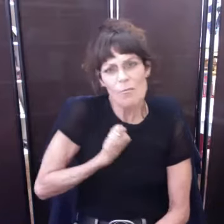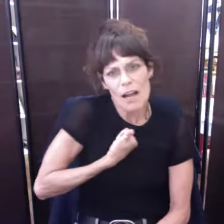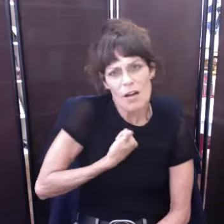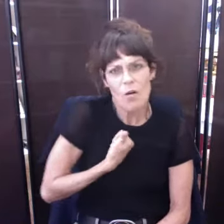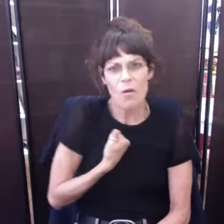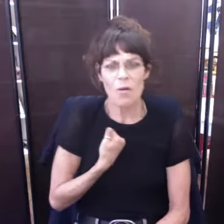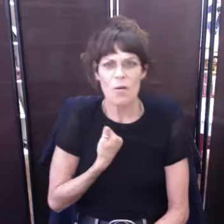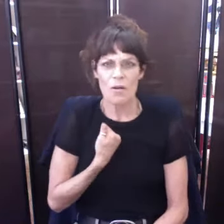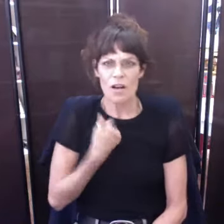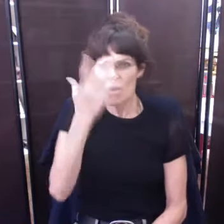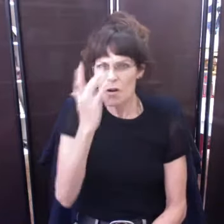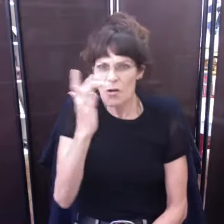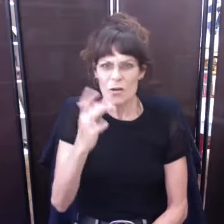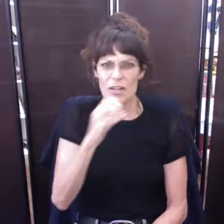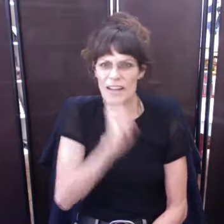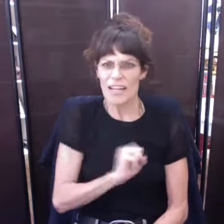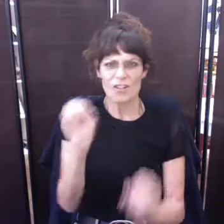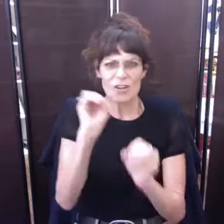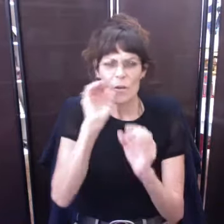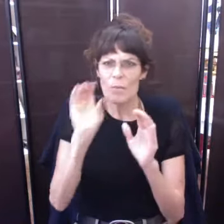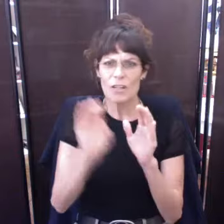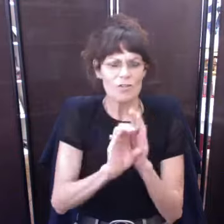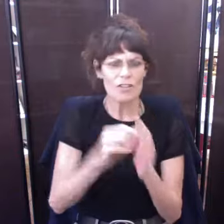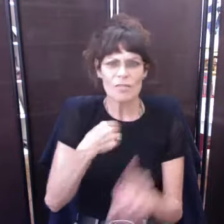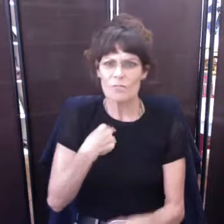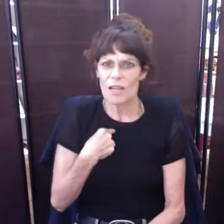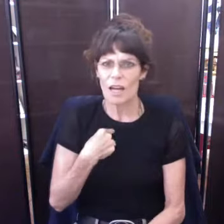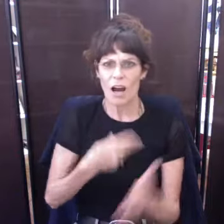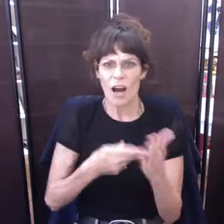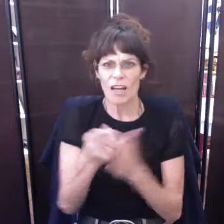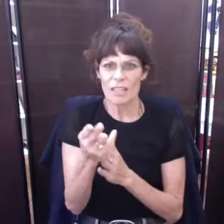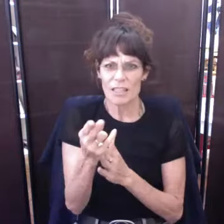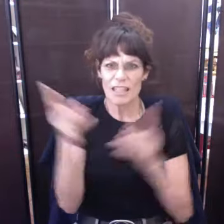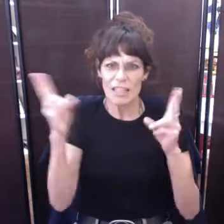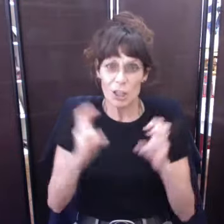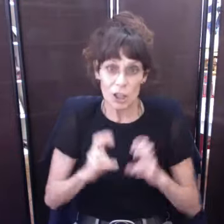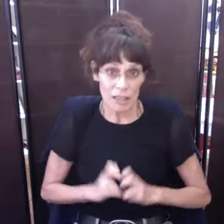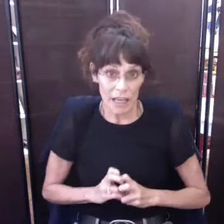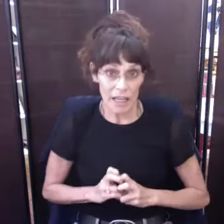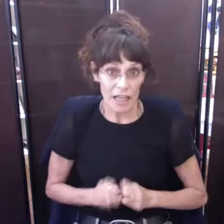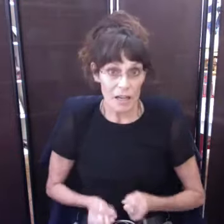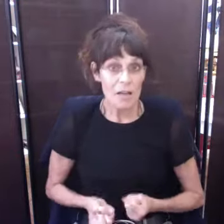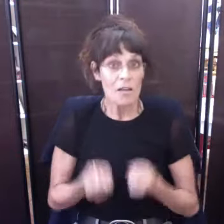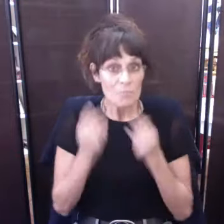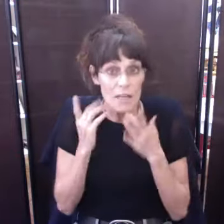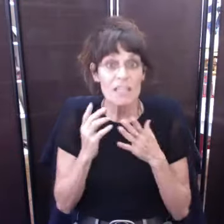age. There are no pictures of me. And when I honestly looked at it and have done many different fourth and fifth